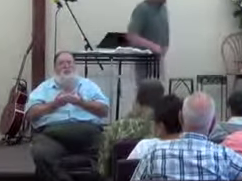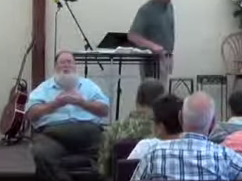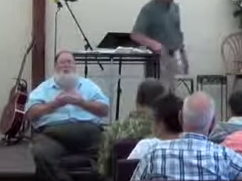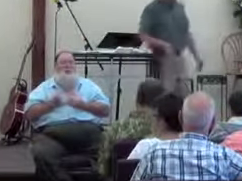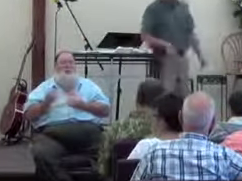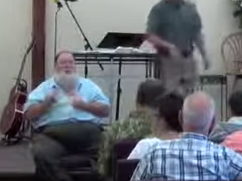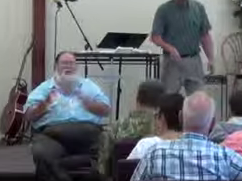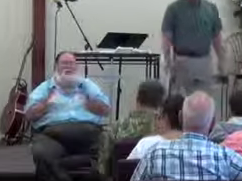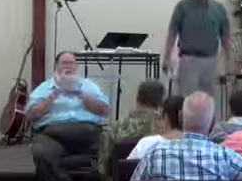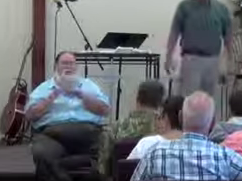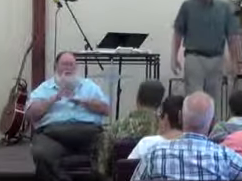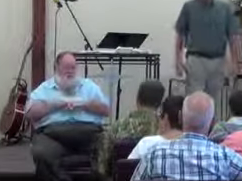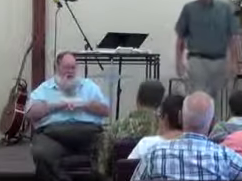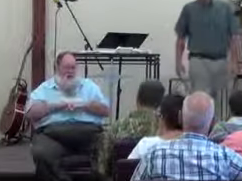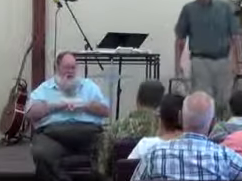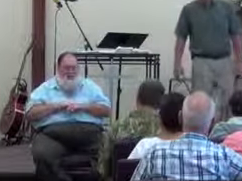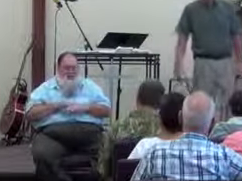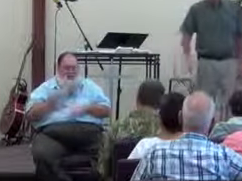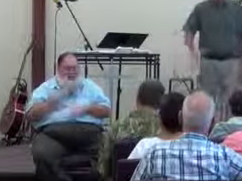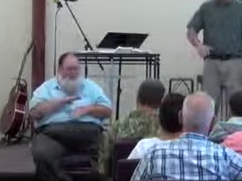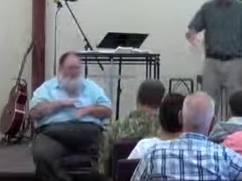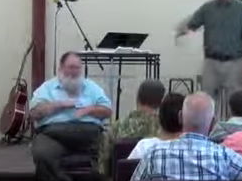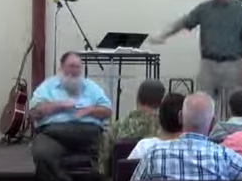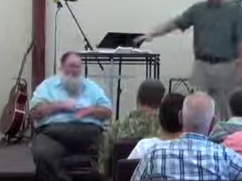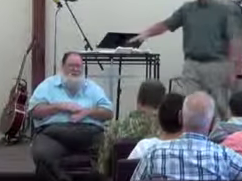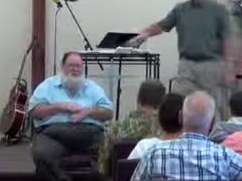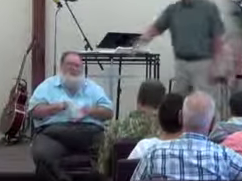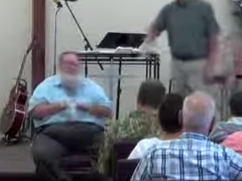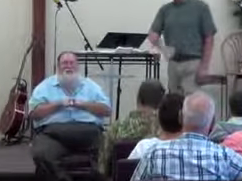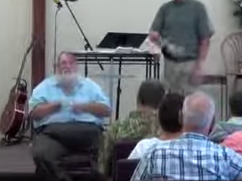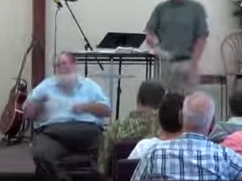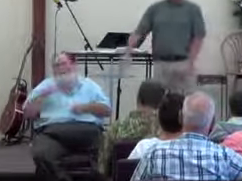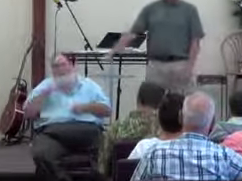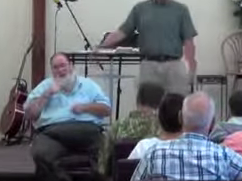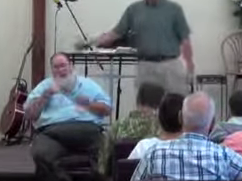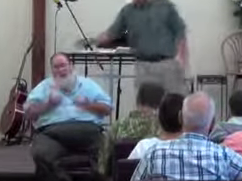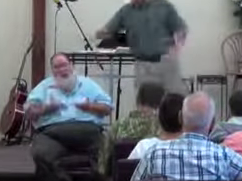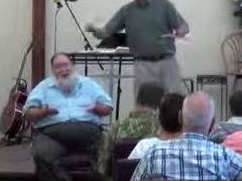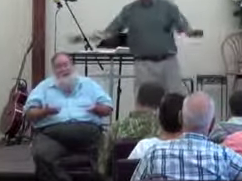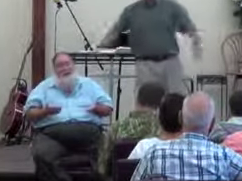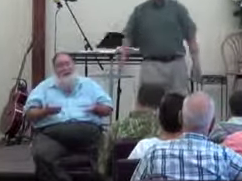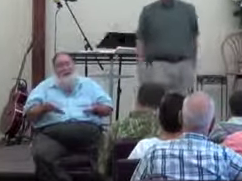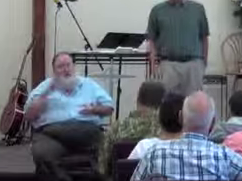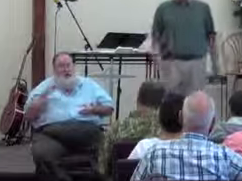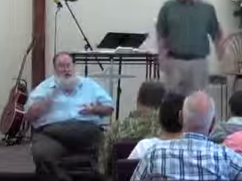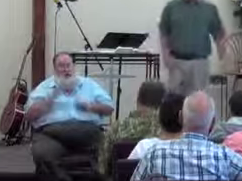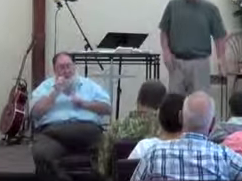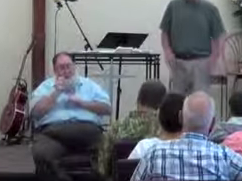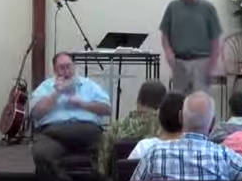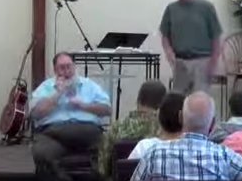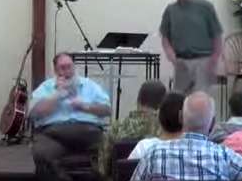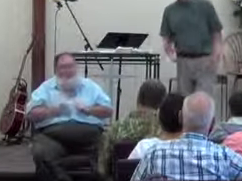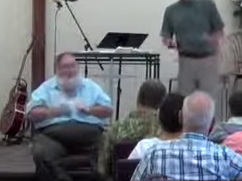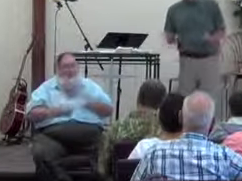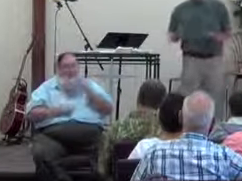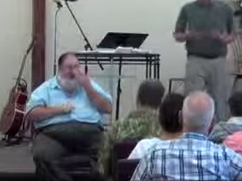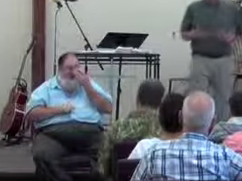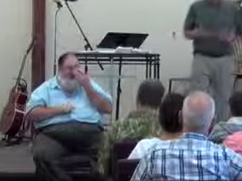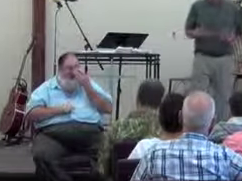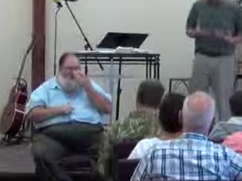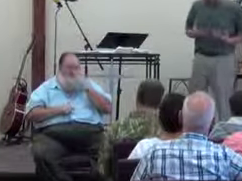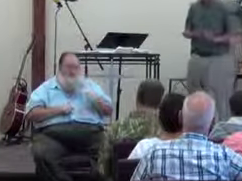for, did anyone have a God moment? You know, we could sit there and we could talk about God moments until he said, that's enough for tonight. But we